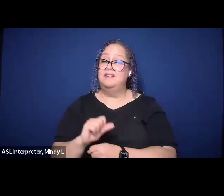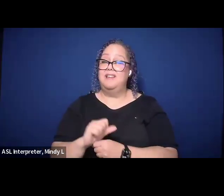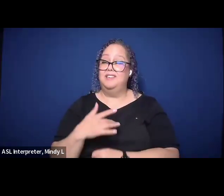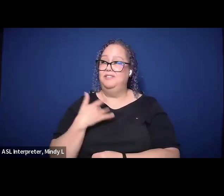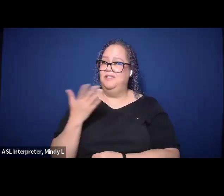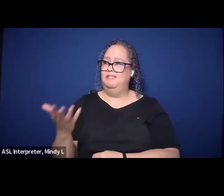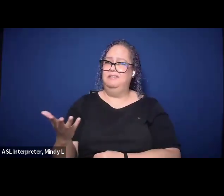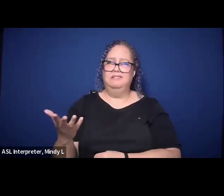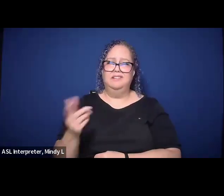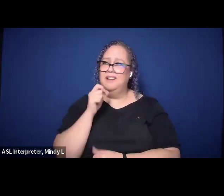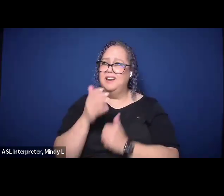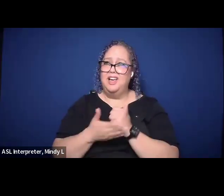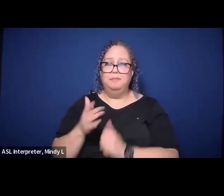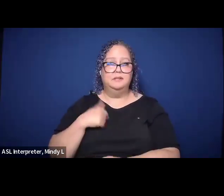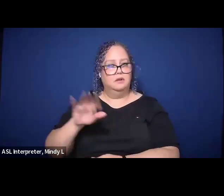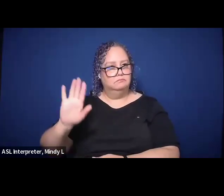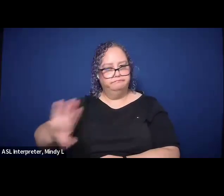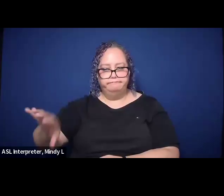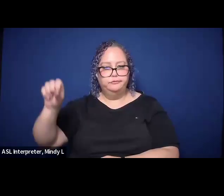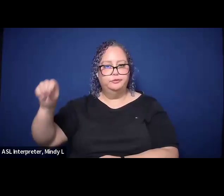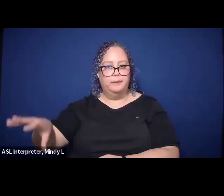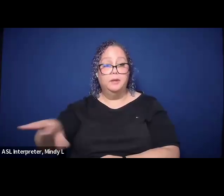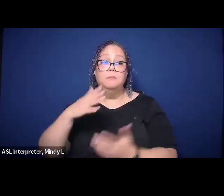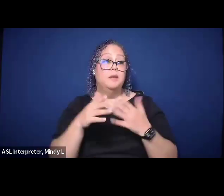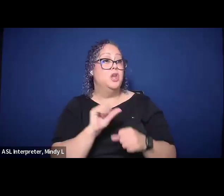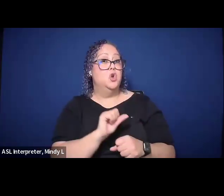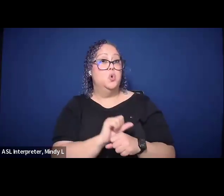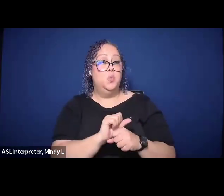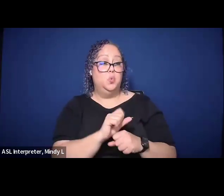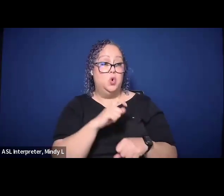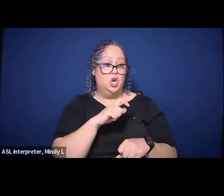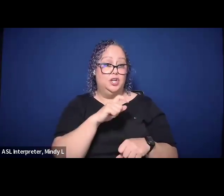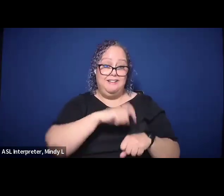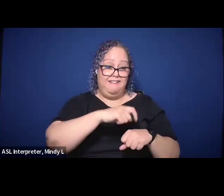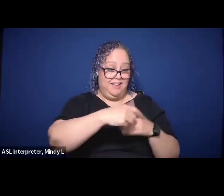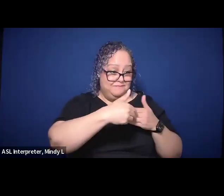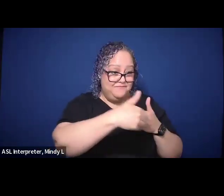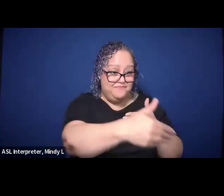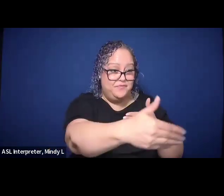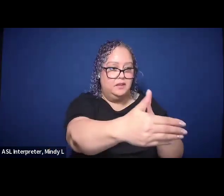You might shorten your work sprints. Or maybe you find an intern from a local